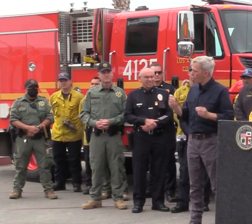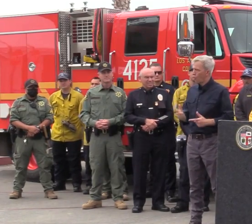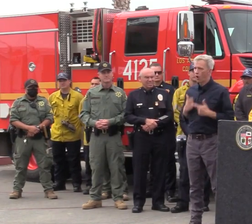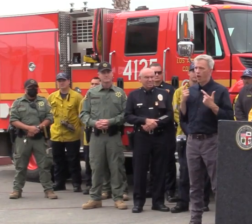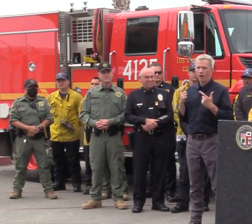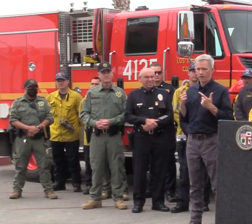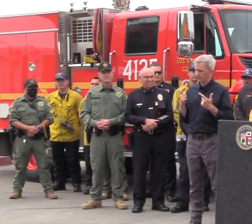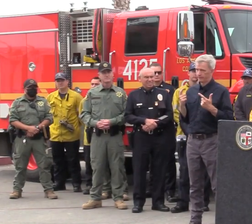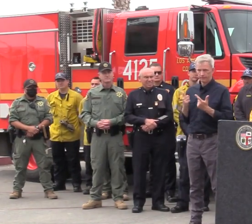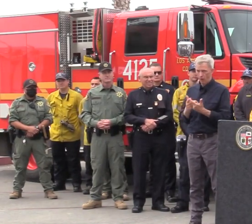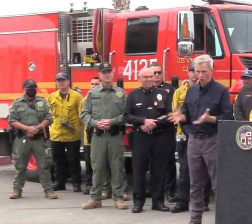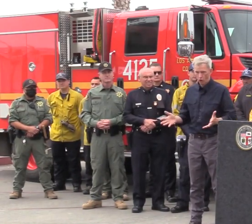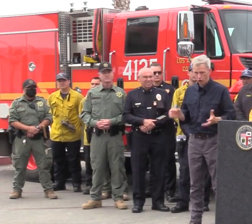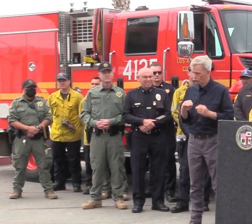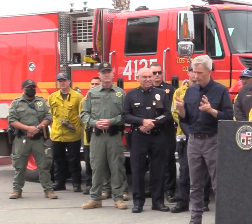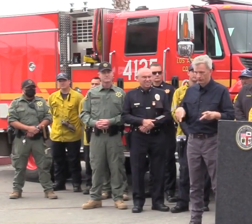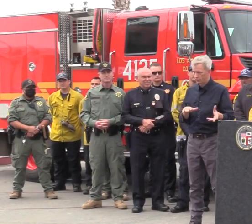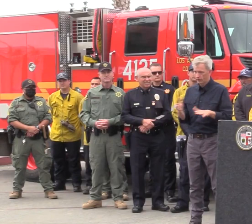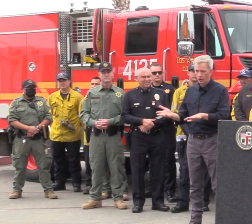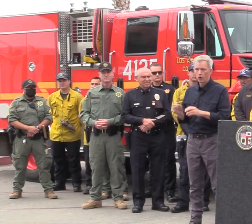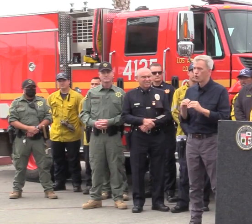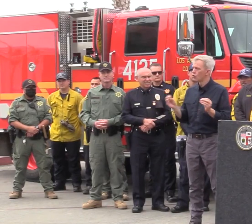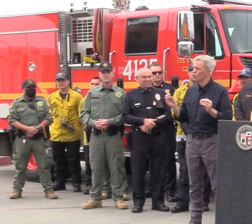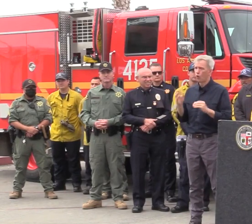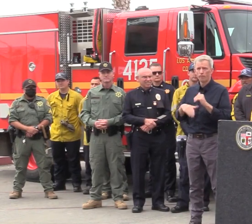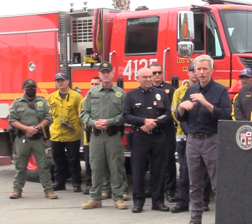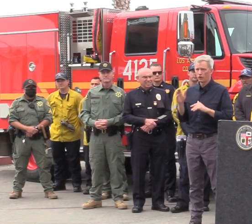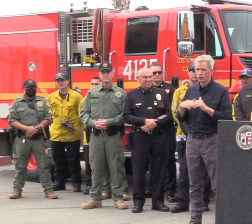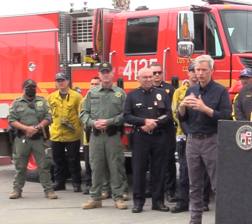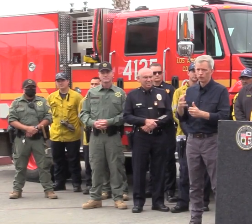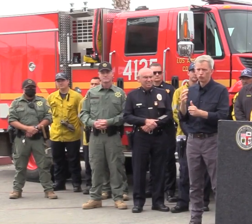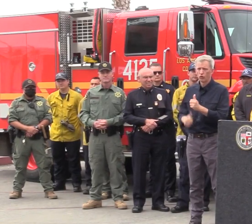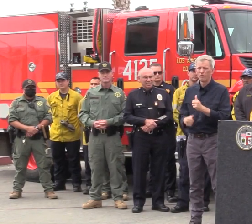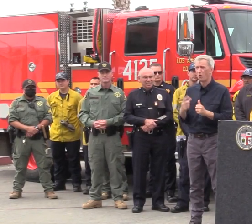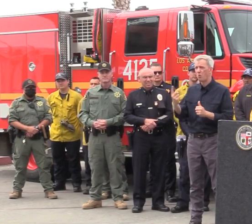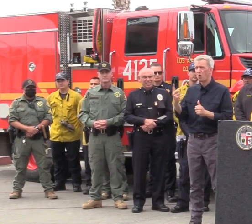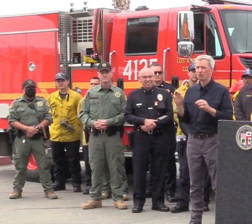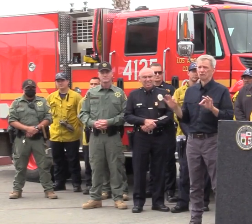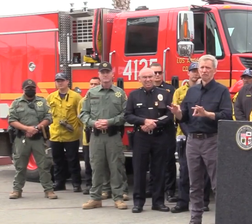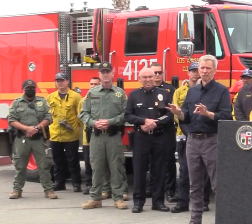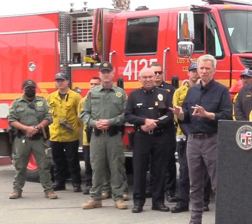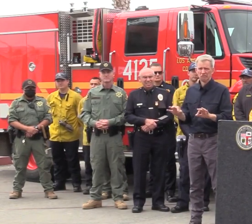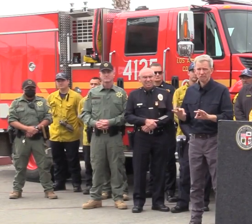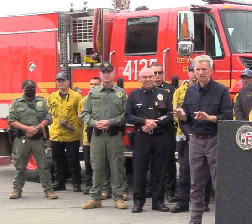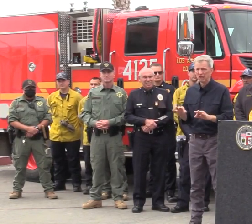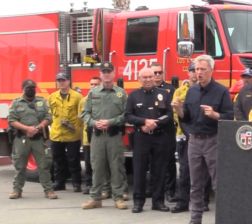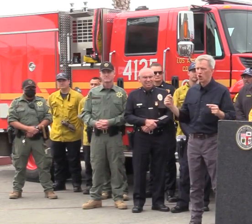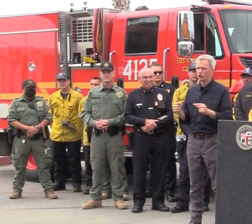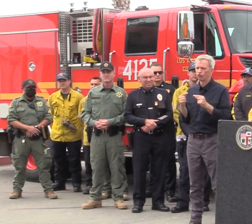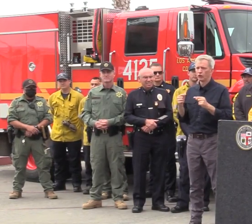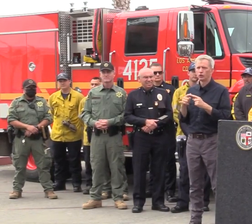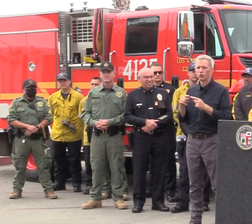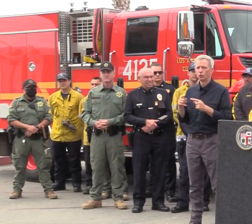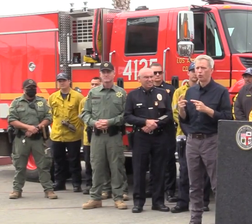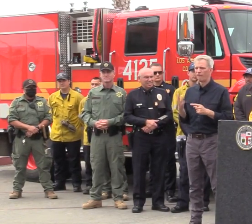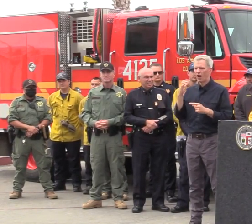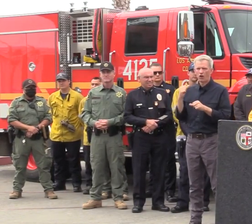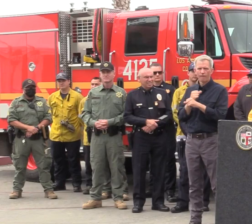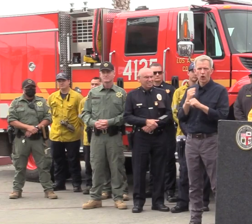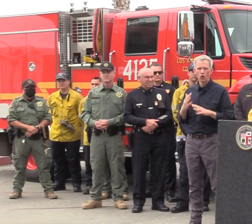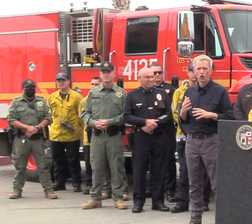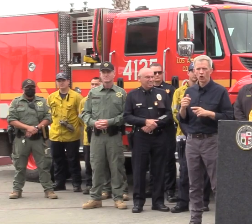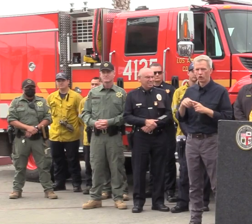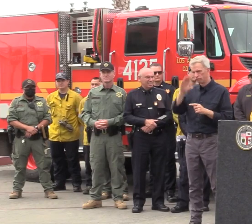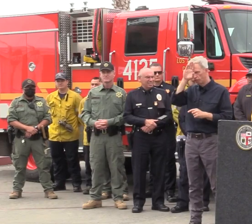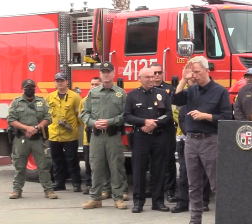No homes have been lost. We've only had one minor firefighter injury, a minor injury to his eye. I'll start off with a